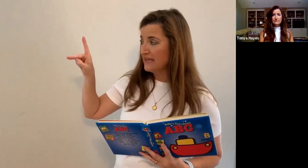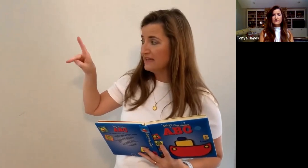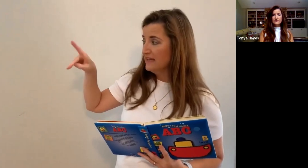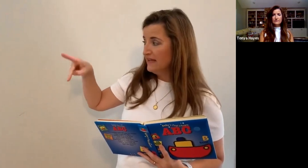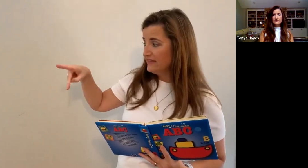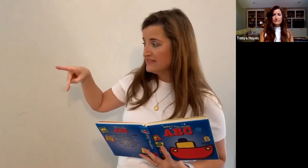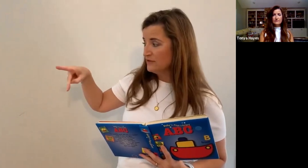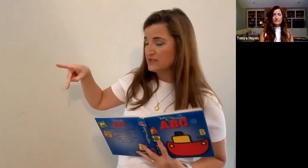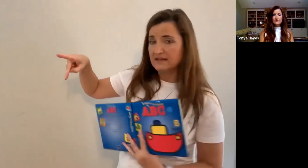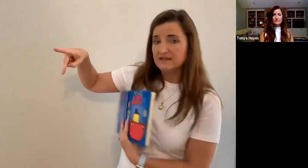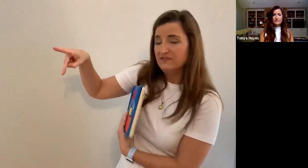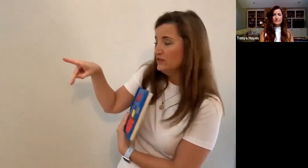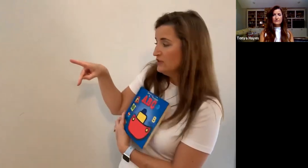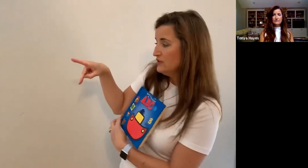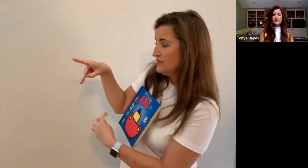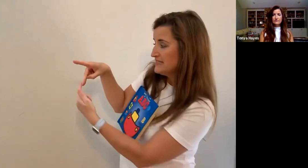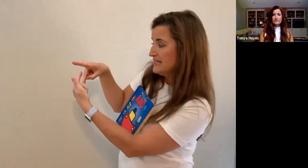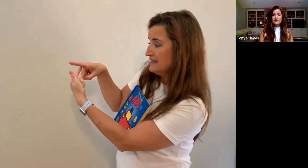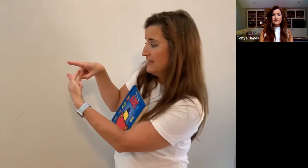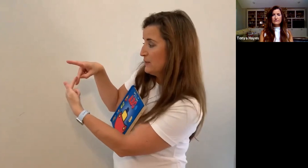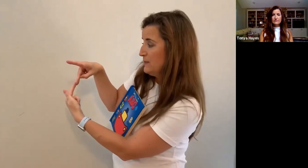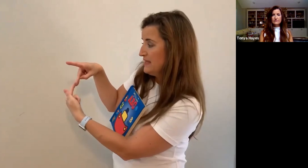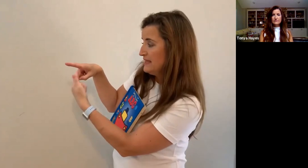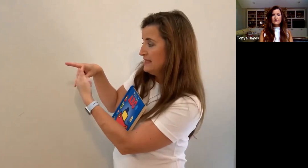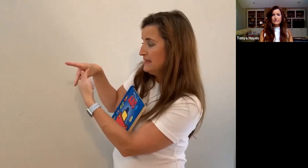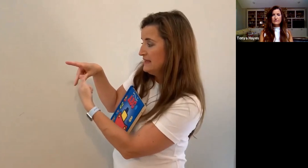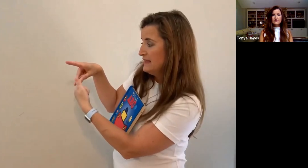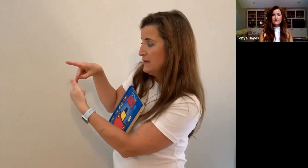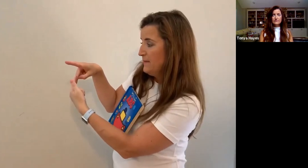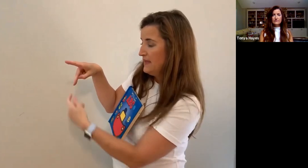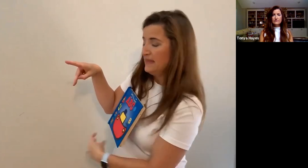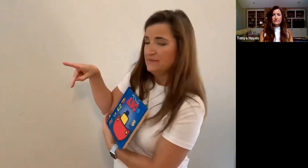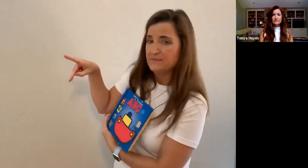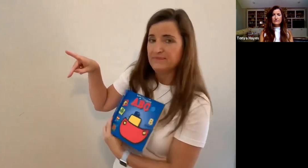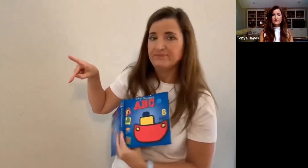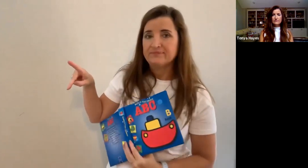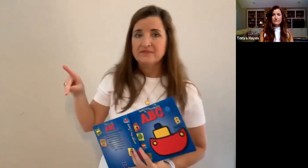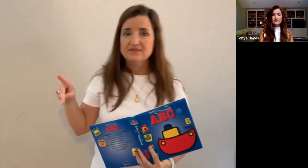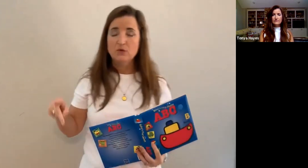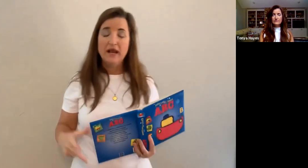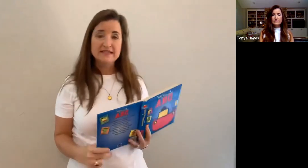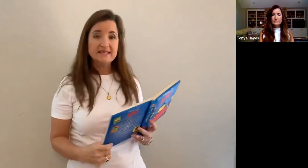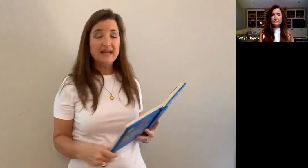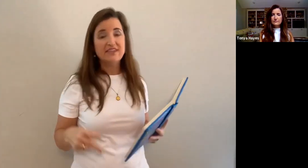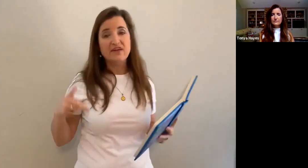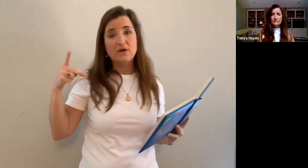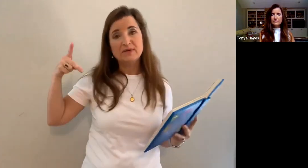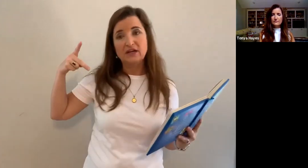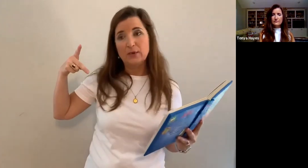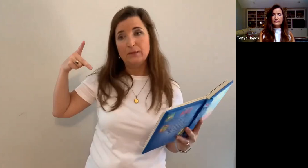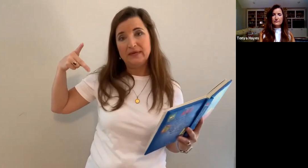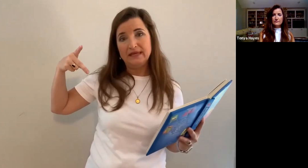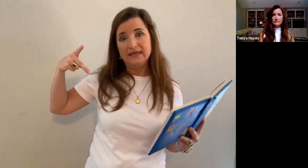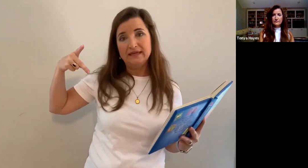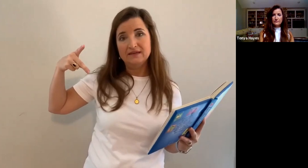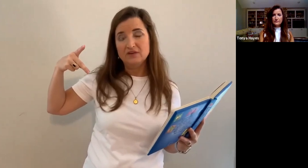tall man, and then tilt it. And if you look, you can see the letter P, P. So when I sign it, though, I'm going to